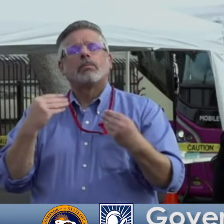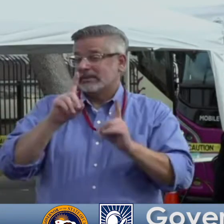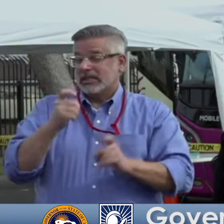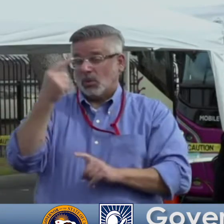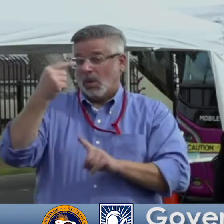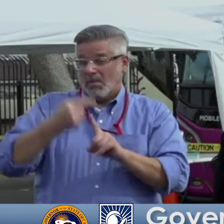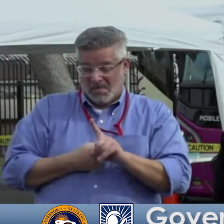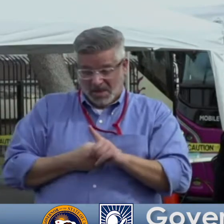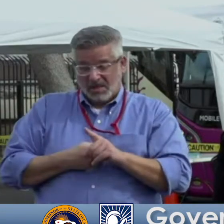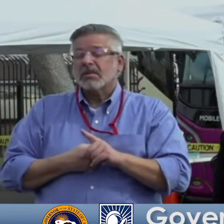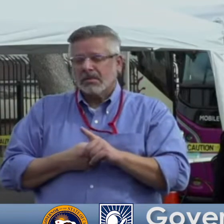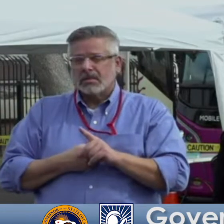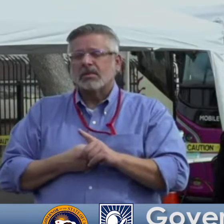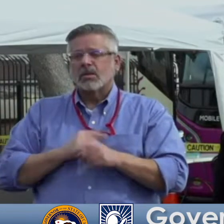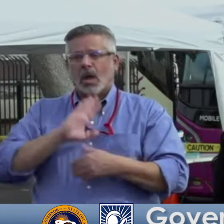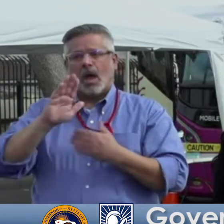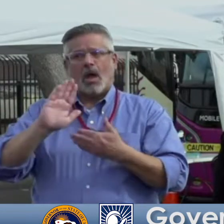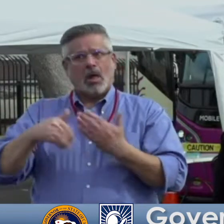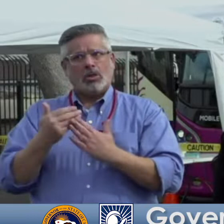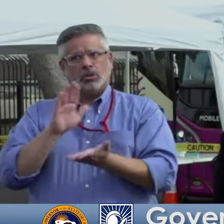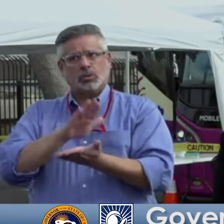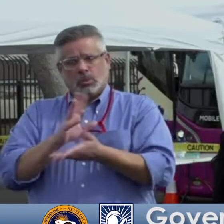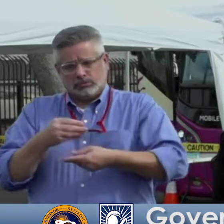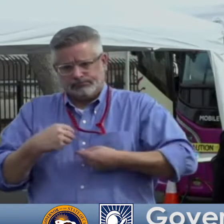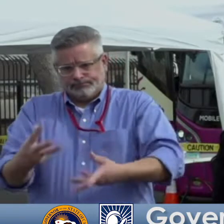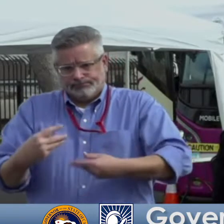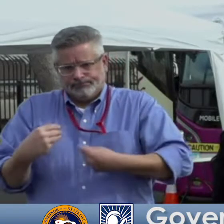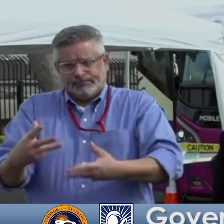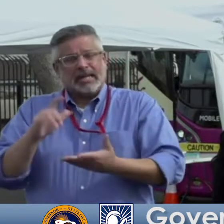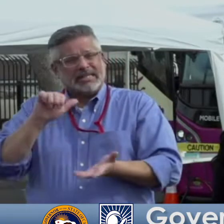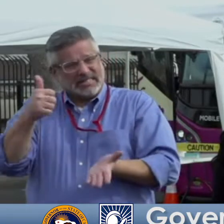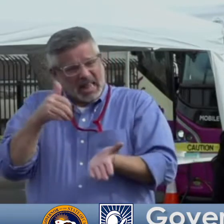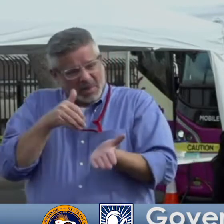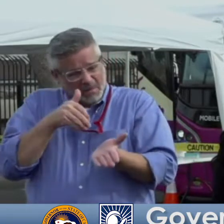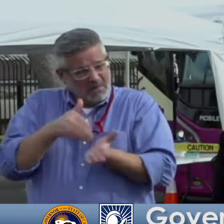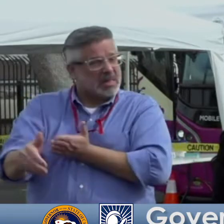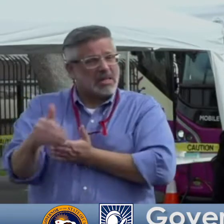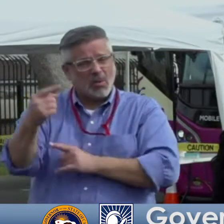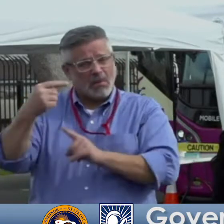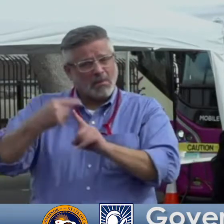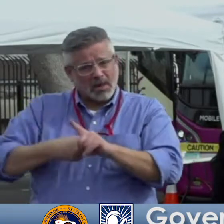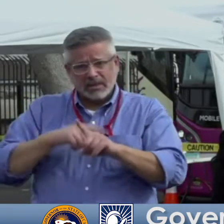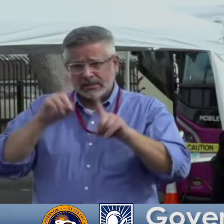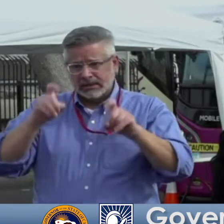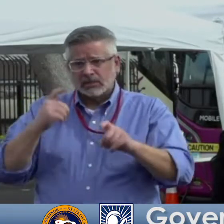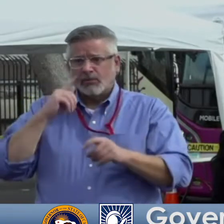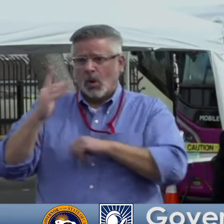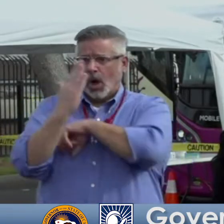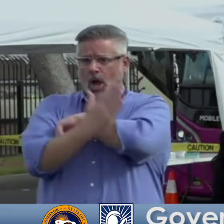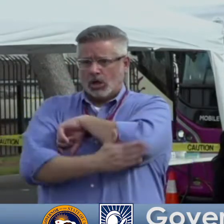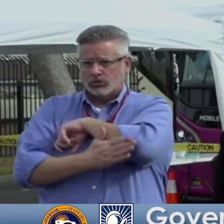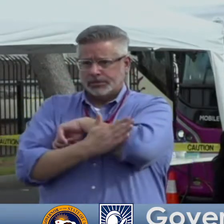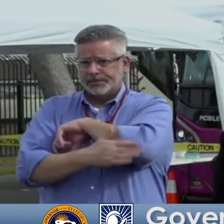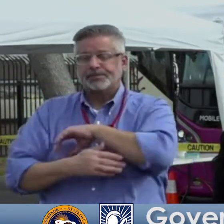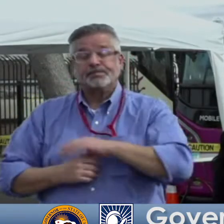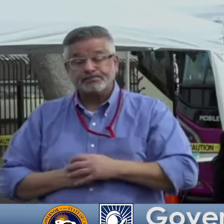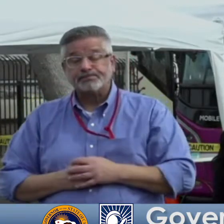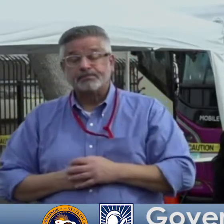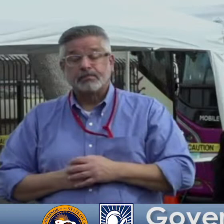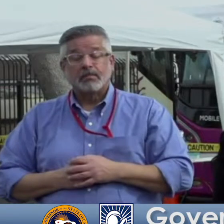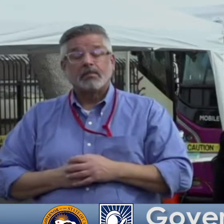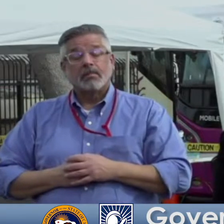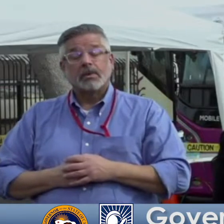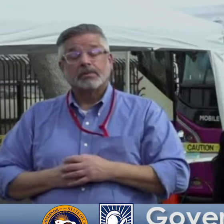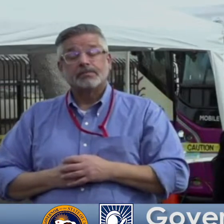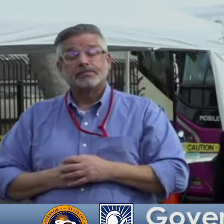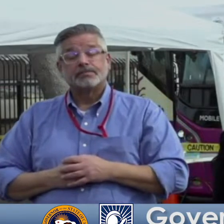month to our schools. 10 million a month for the country. And while